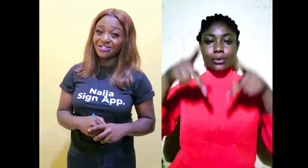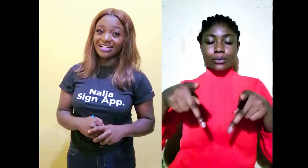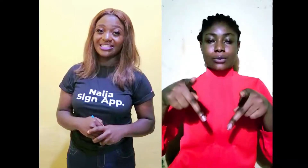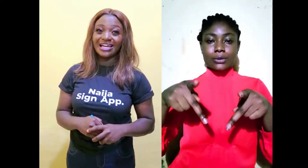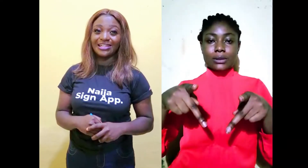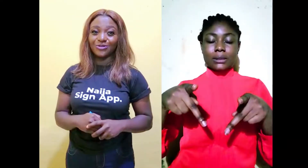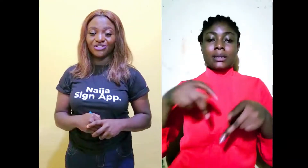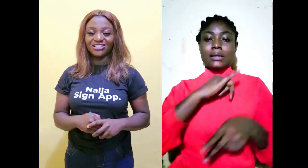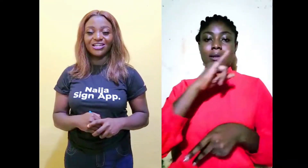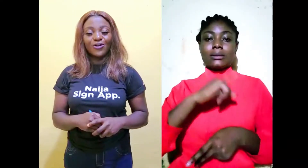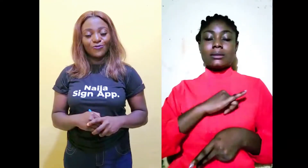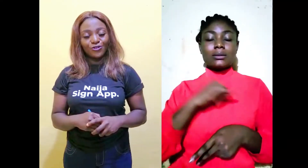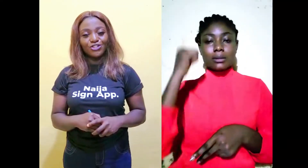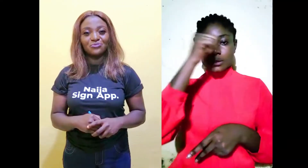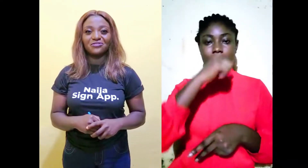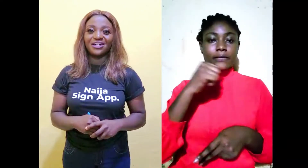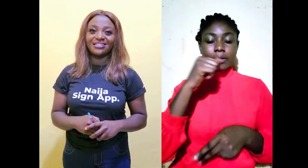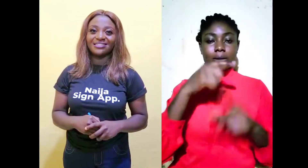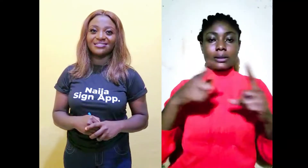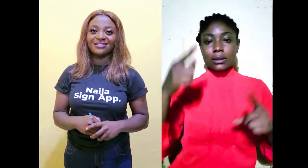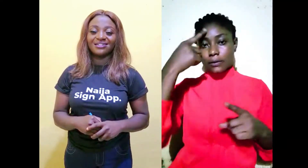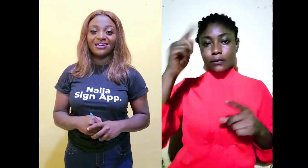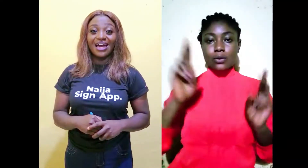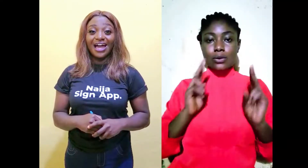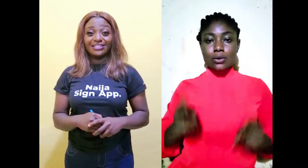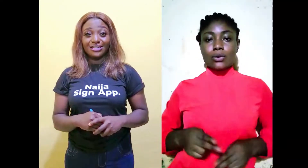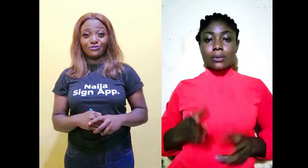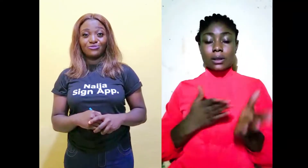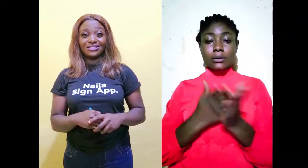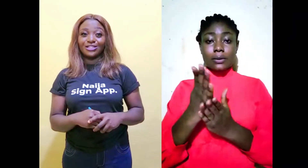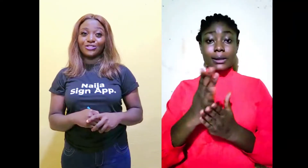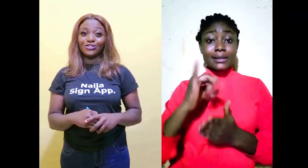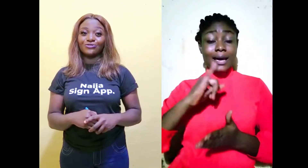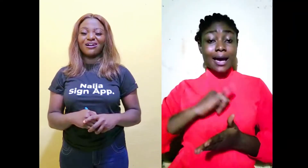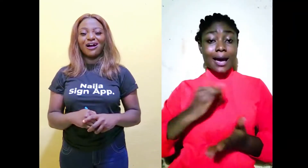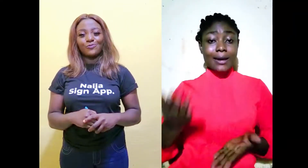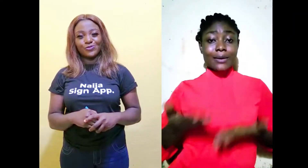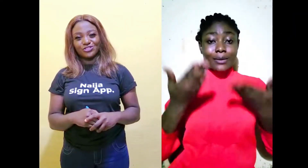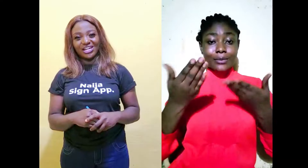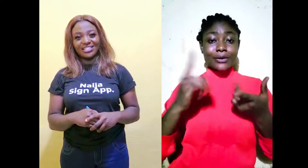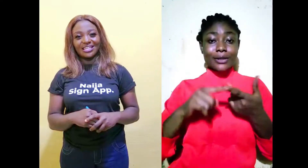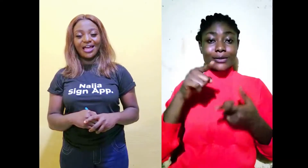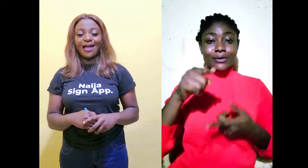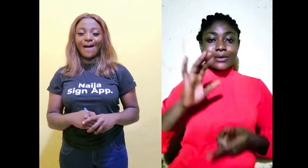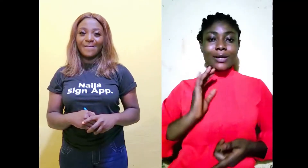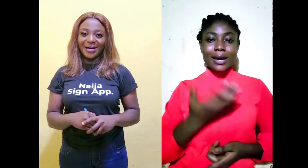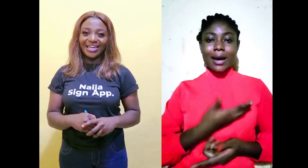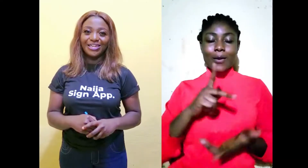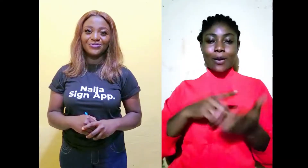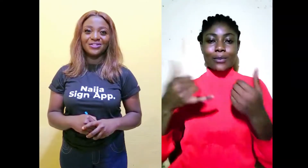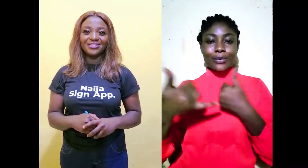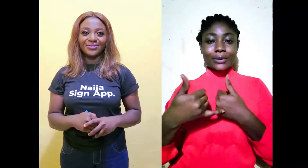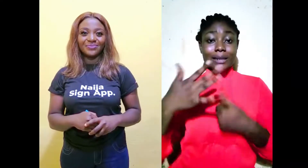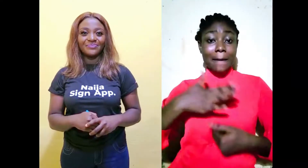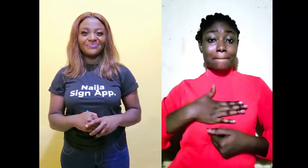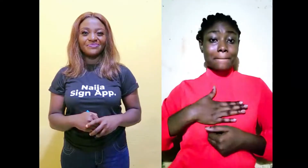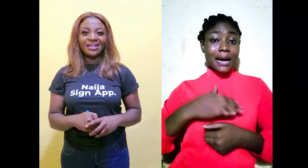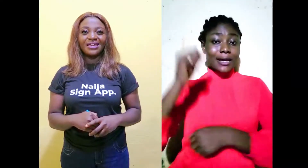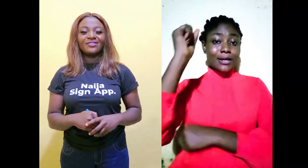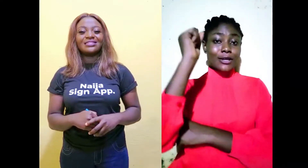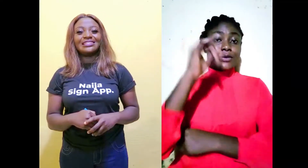Indigenous African Sign Languages for Human Rights. I therefore present to you our project, My Hero Is